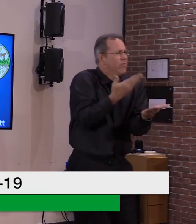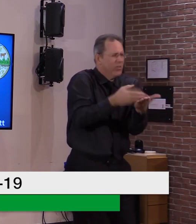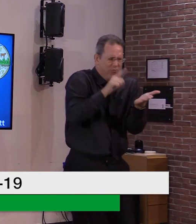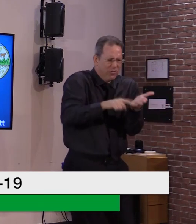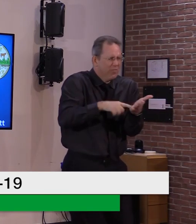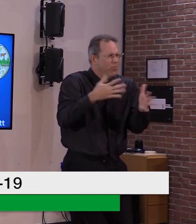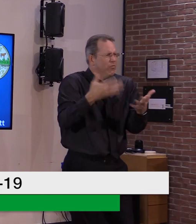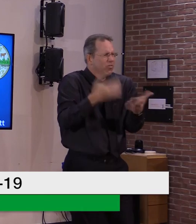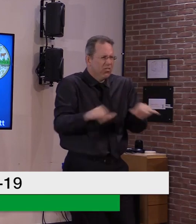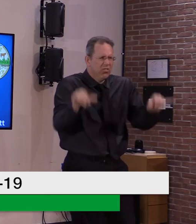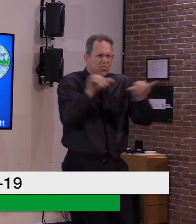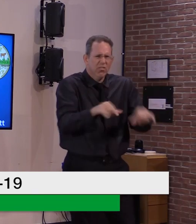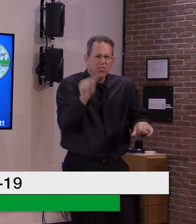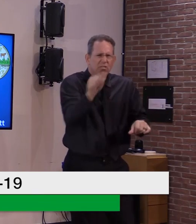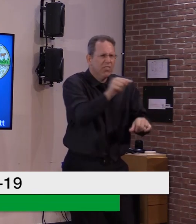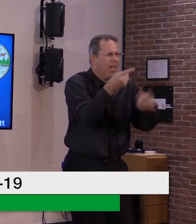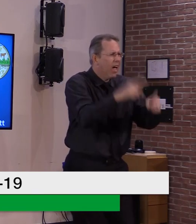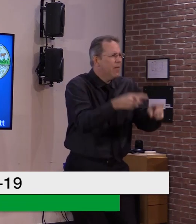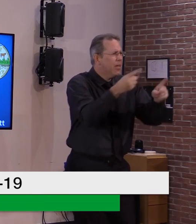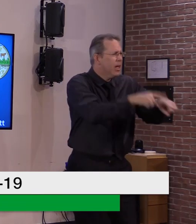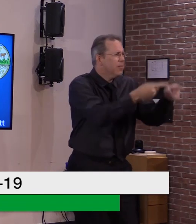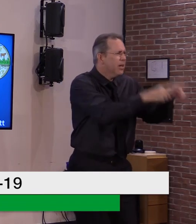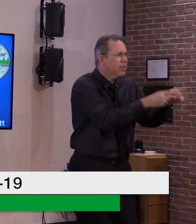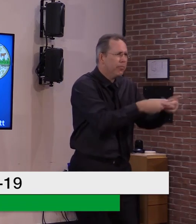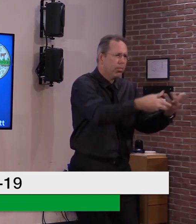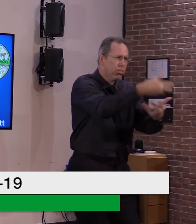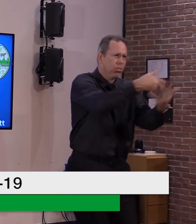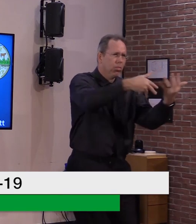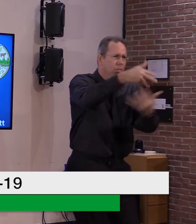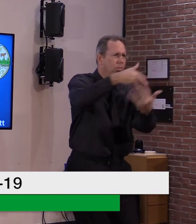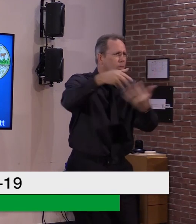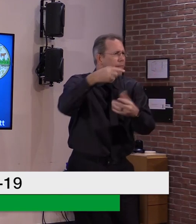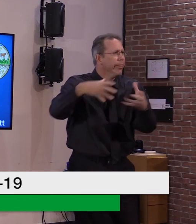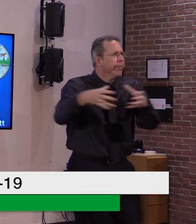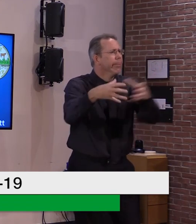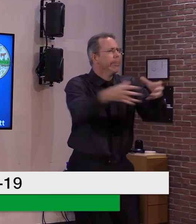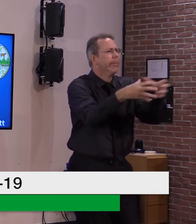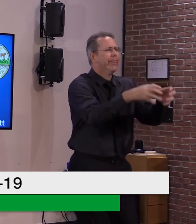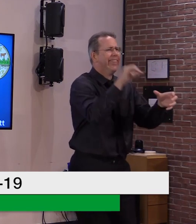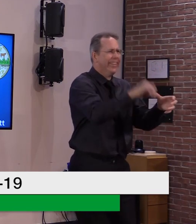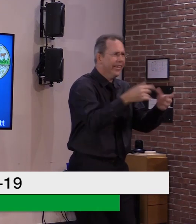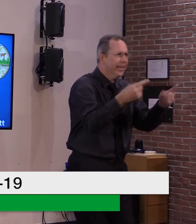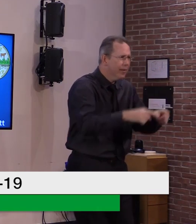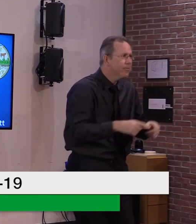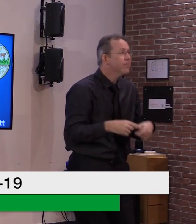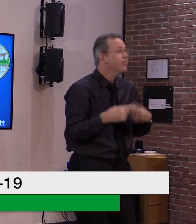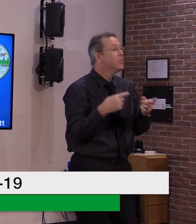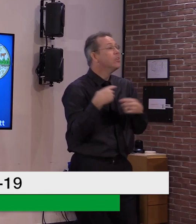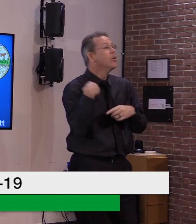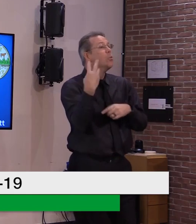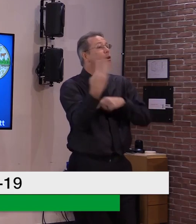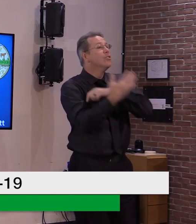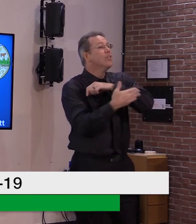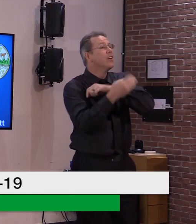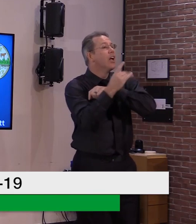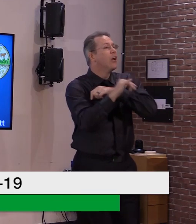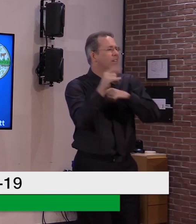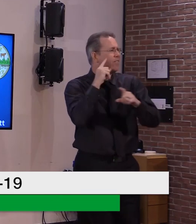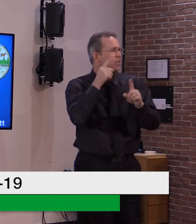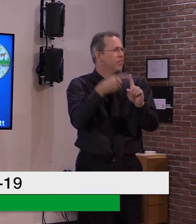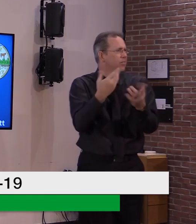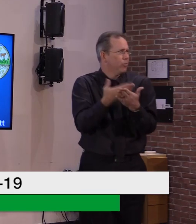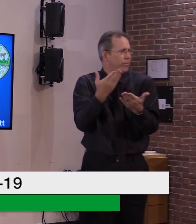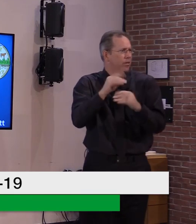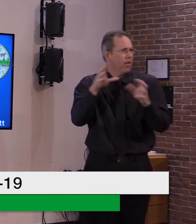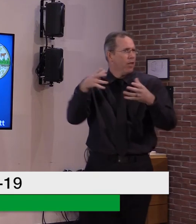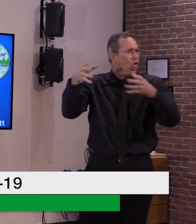were using i remember one in particular they said uh that it was counter-intuitive that you could have nine friends and go